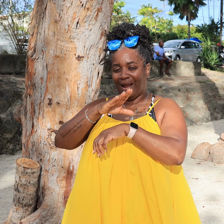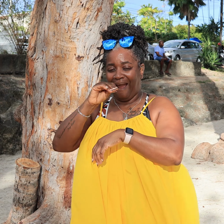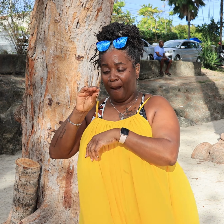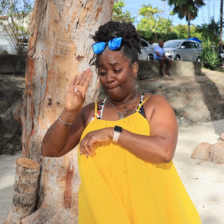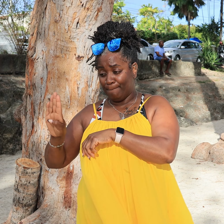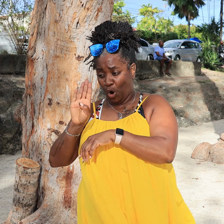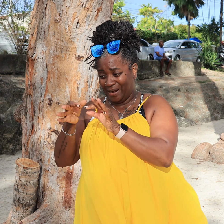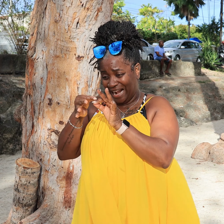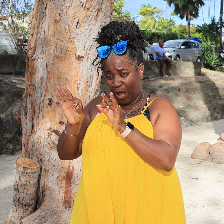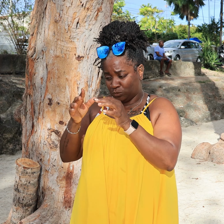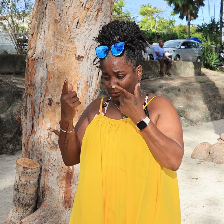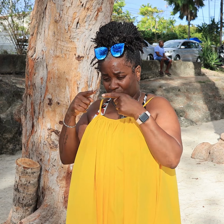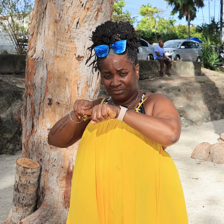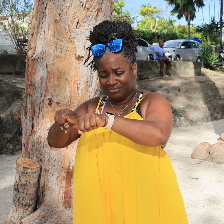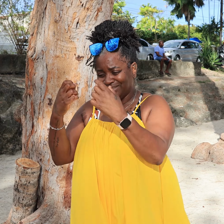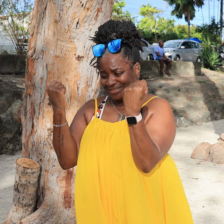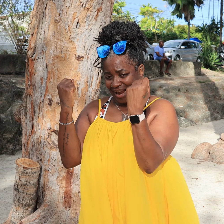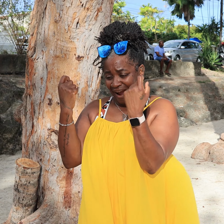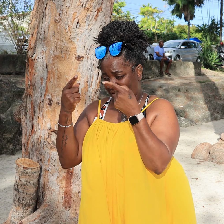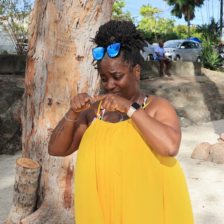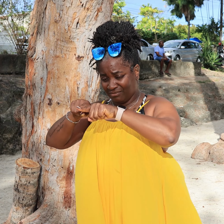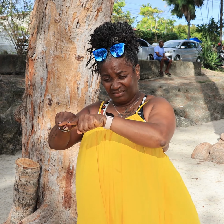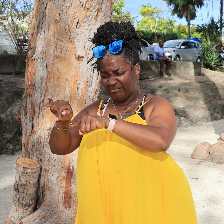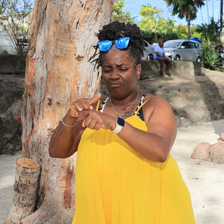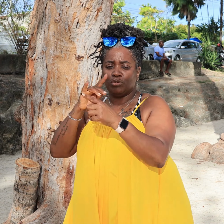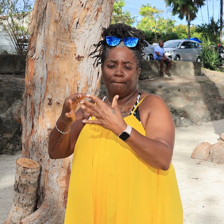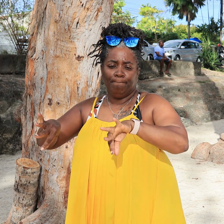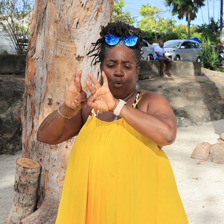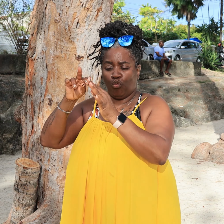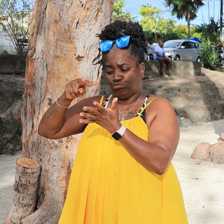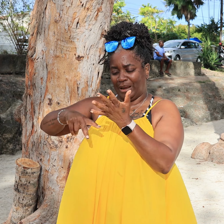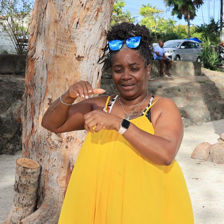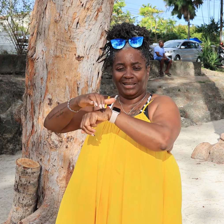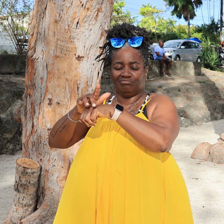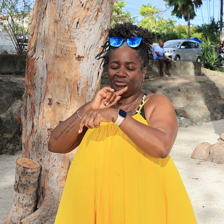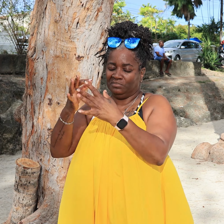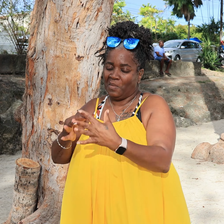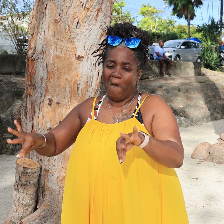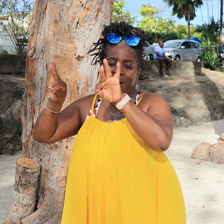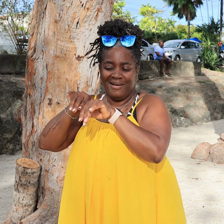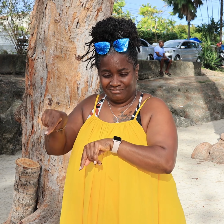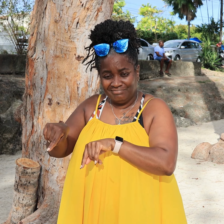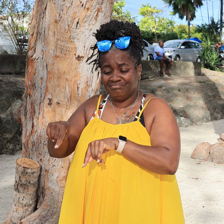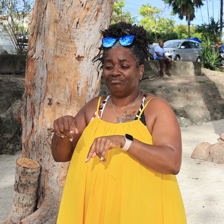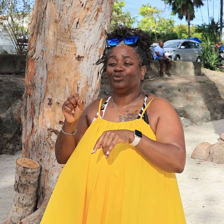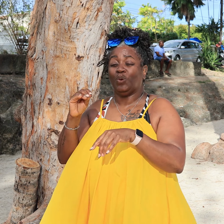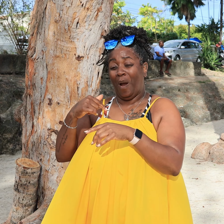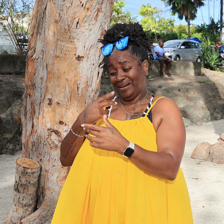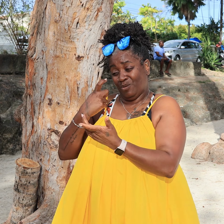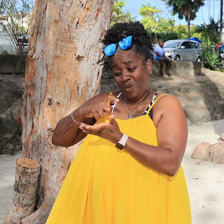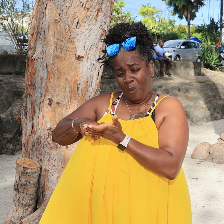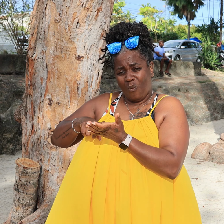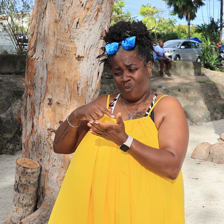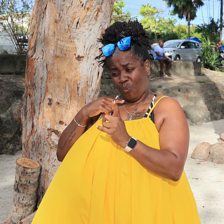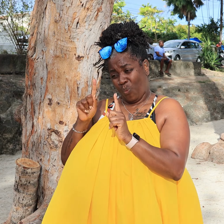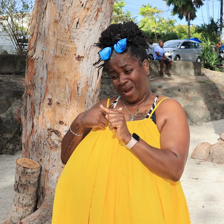be bilingual, meaning the ability to understand English and use the local sign language. Reading is vital. When I